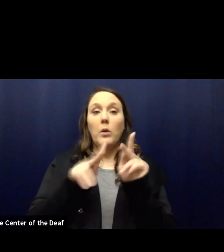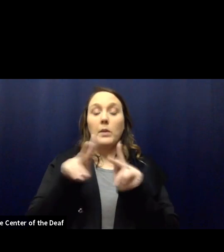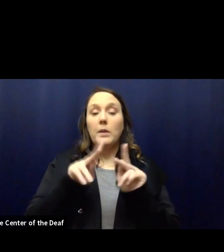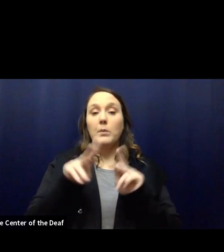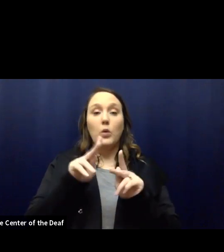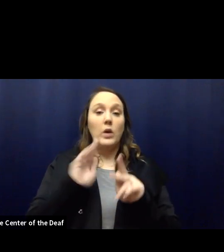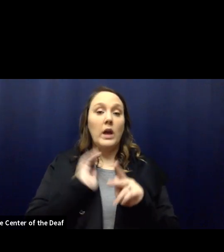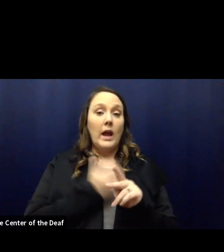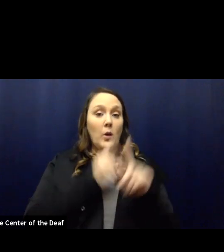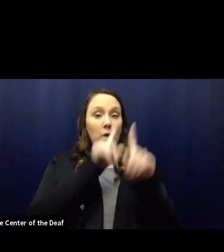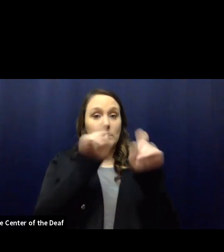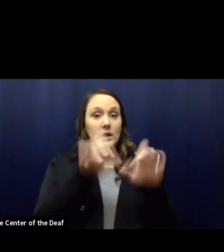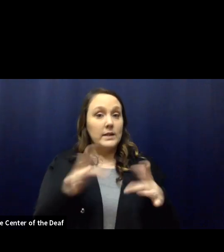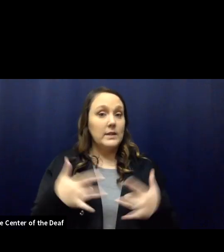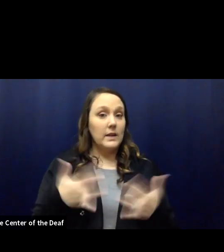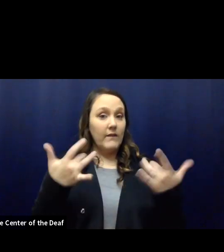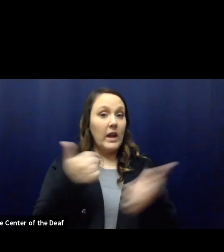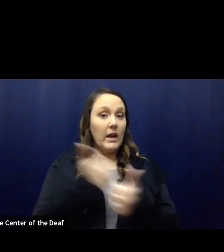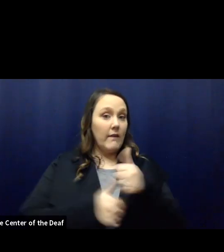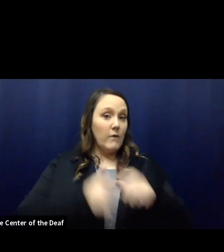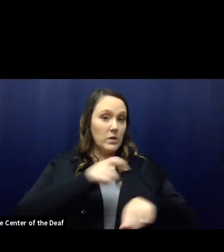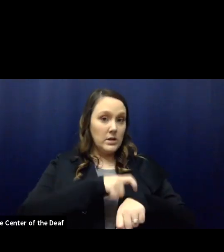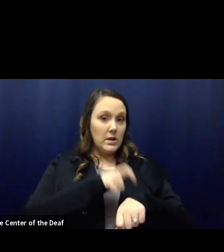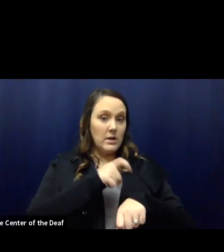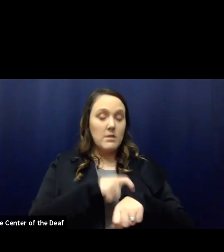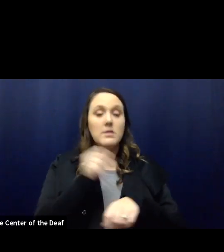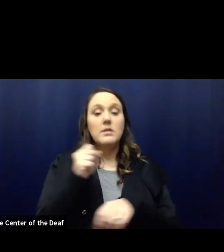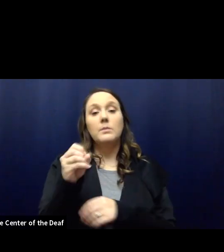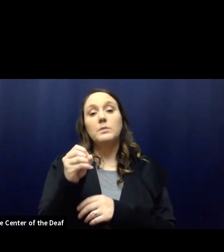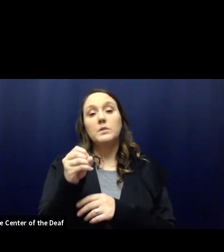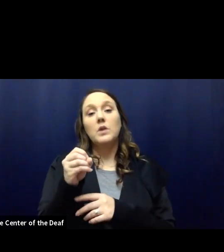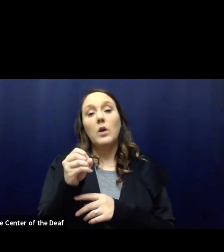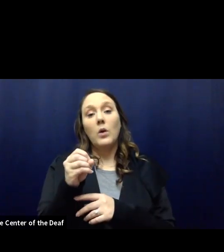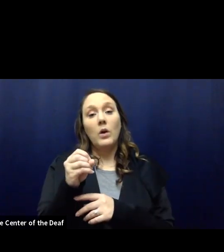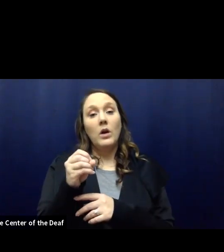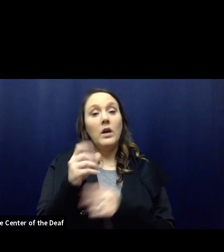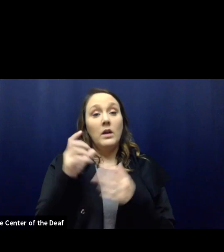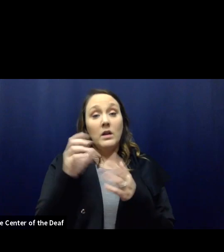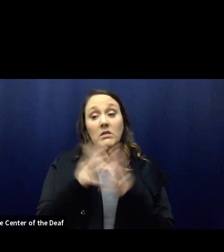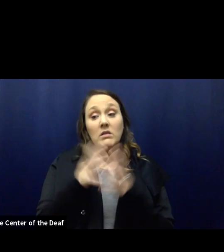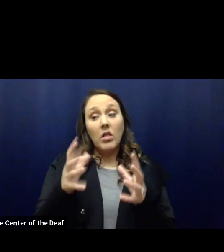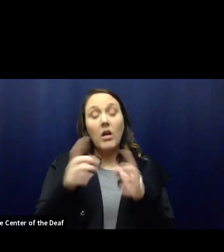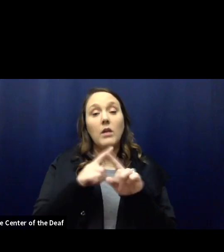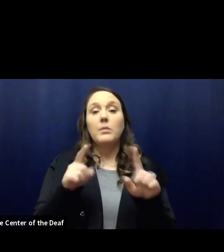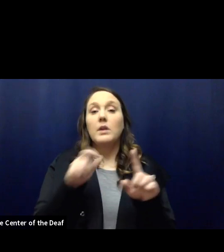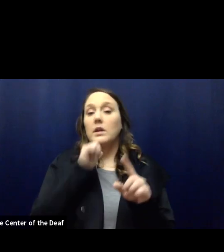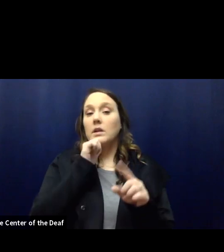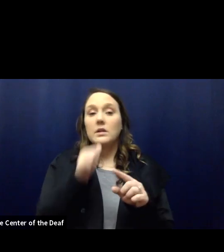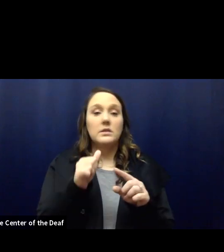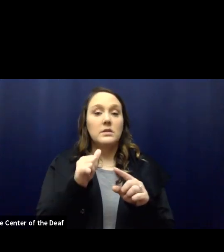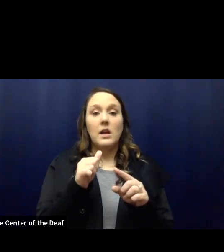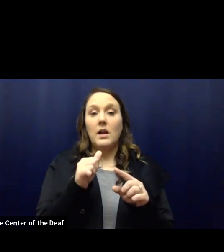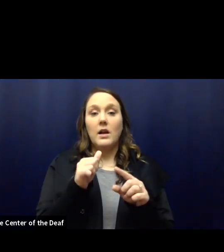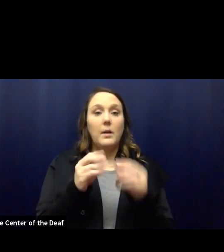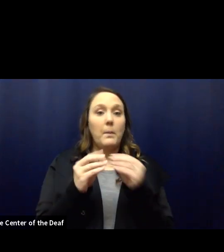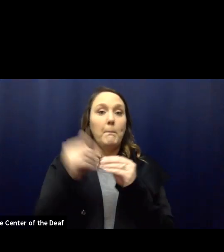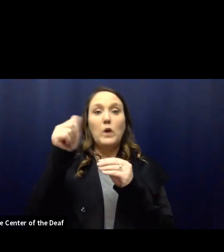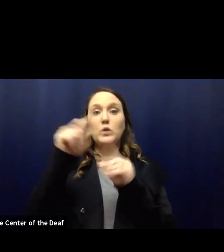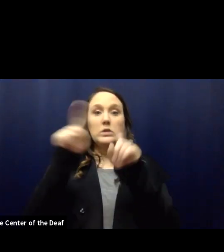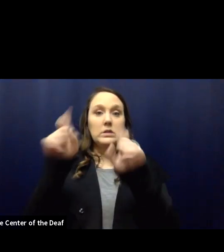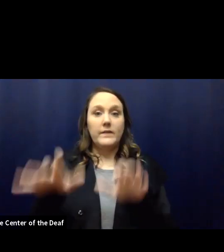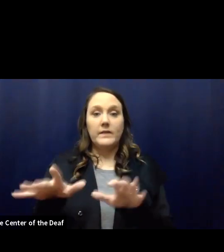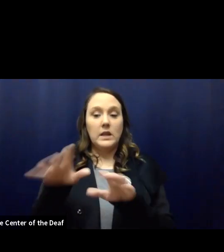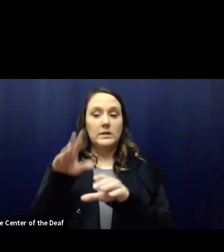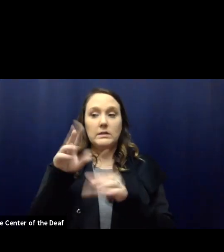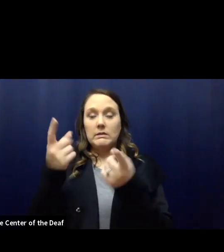testing events every time we have them. And so it is a chunk, but it is by no means the vast majority of the testing happening in the